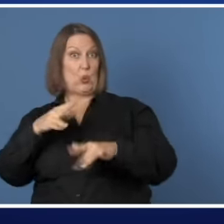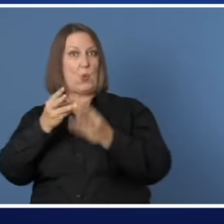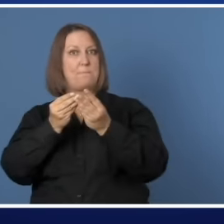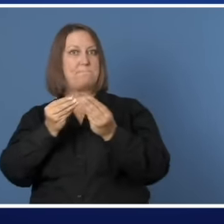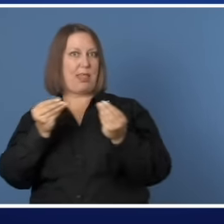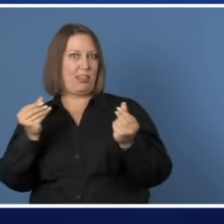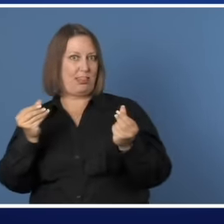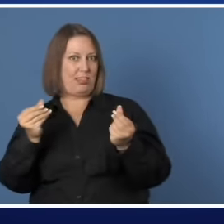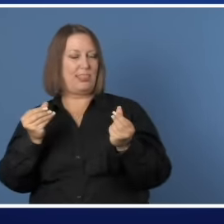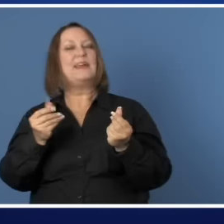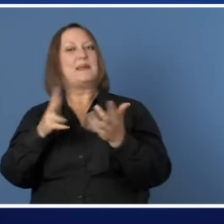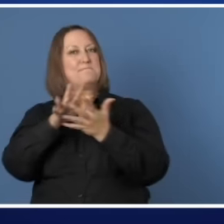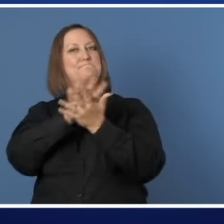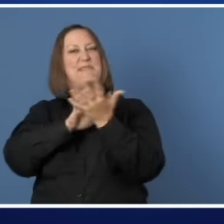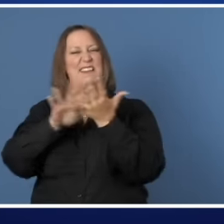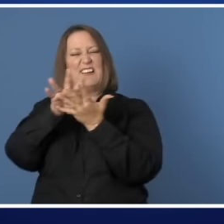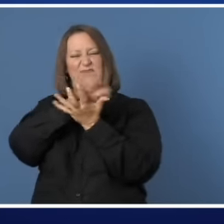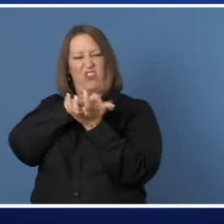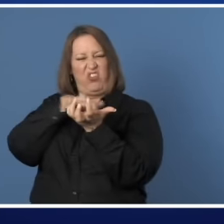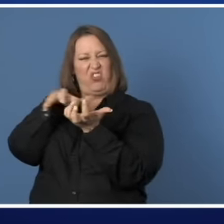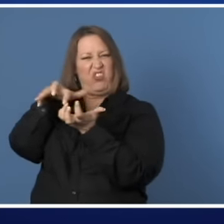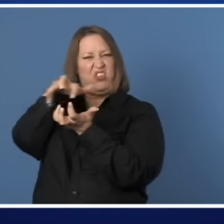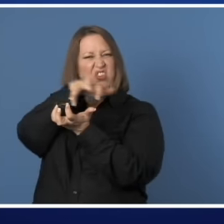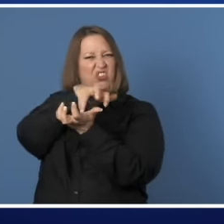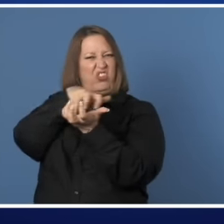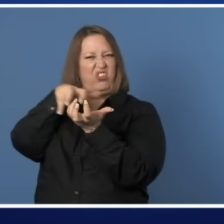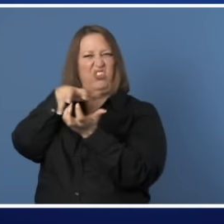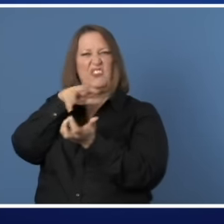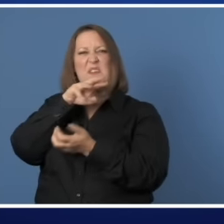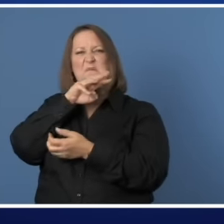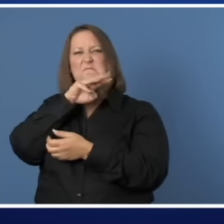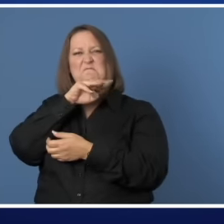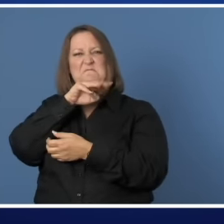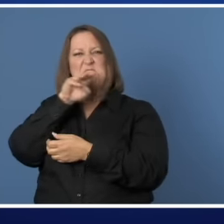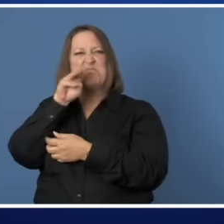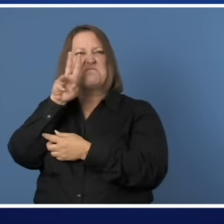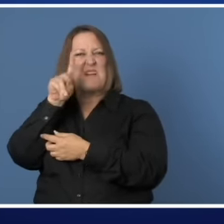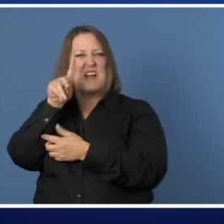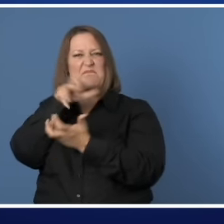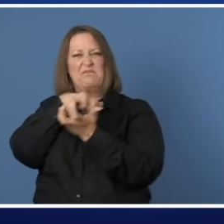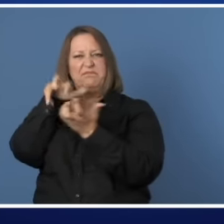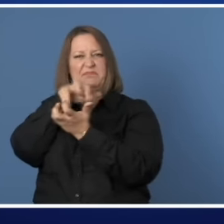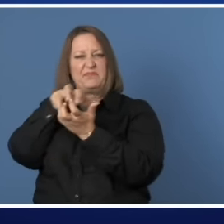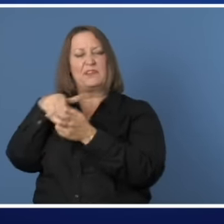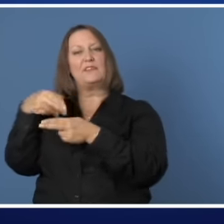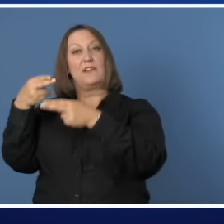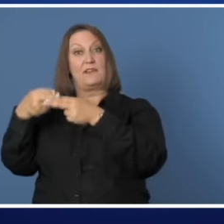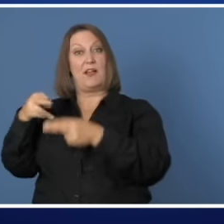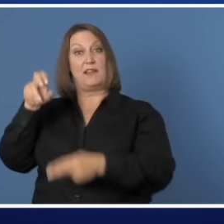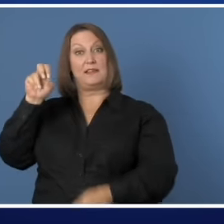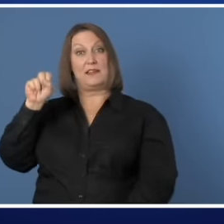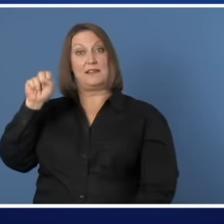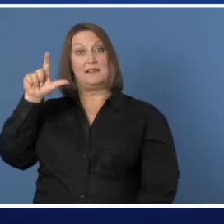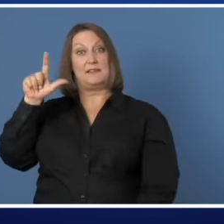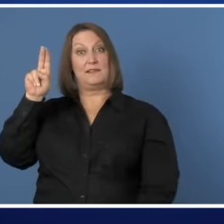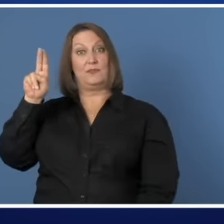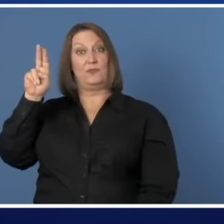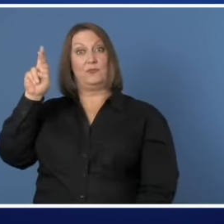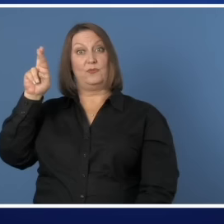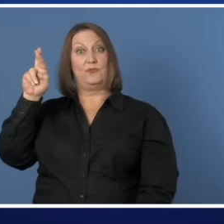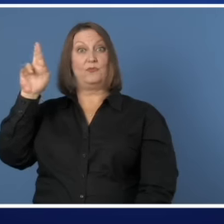or rapid snow melt, changing the earth into a flowing river of mud